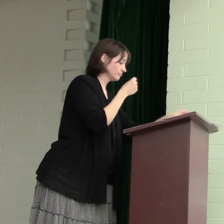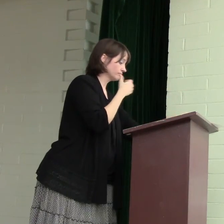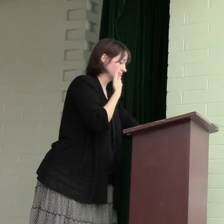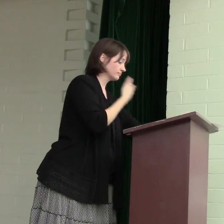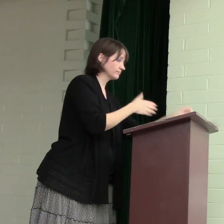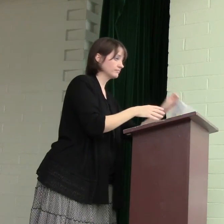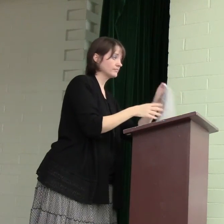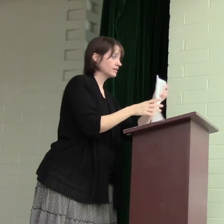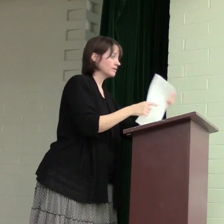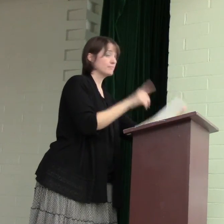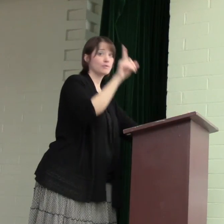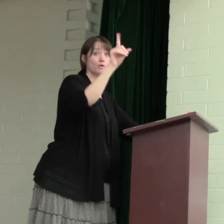Thank you.